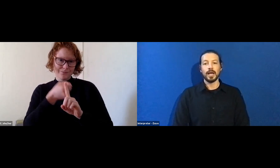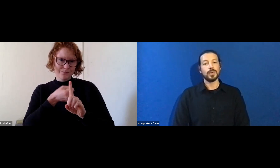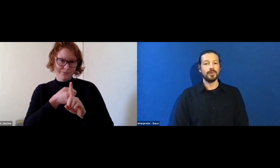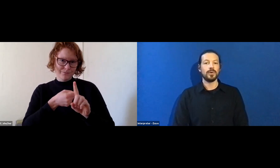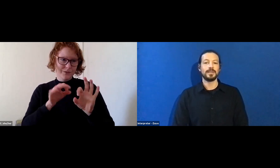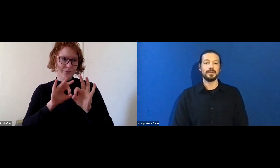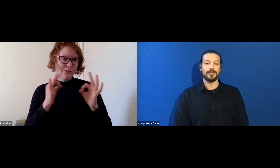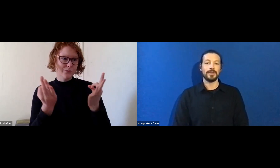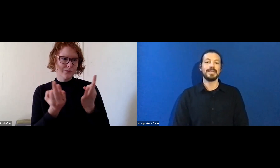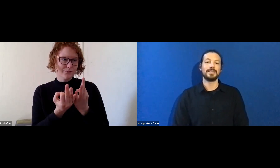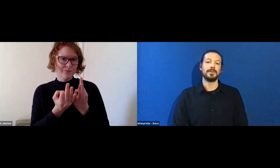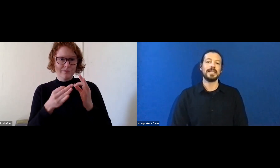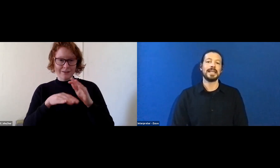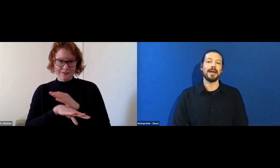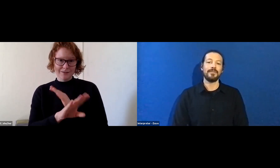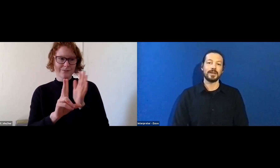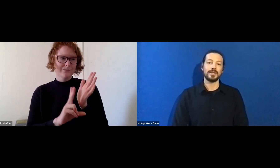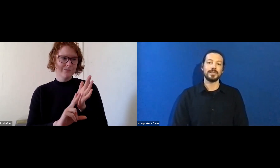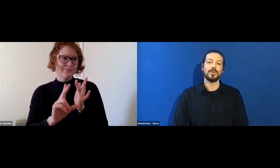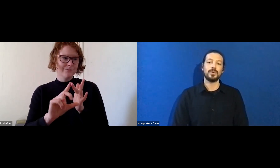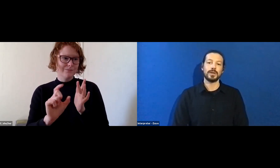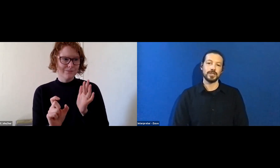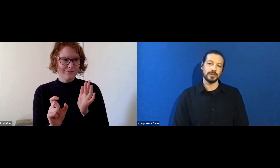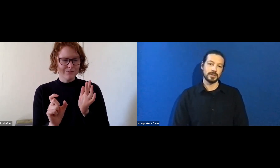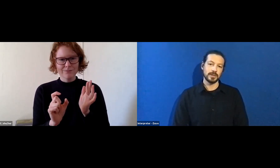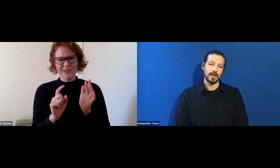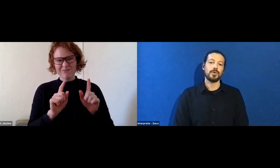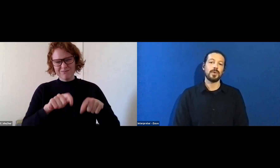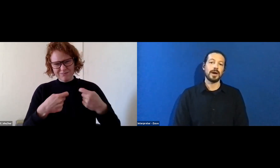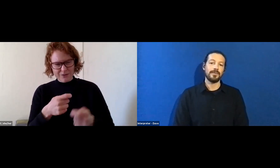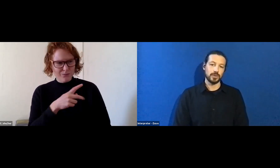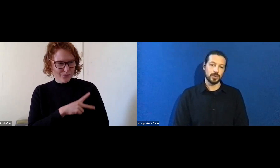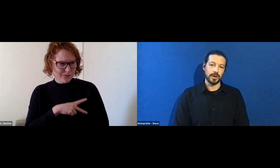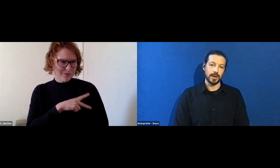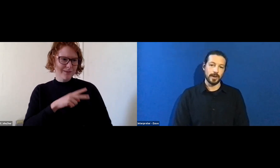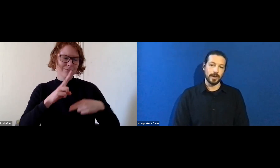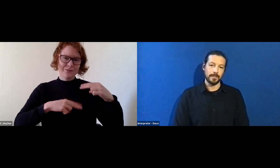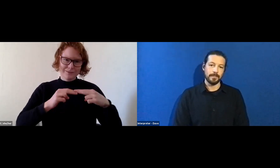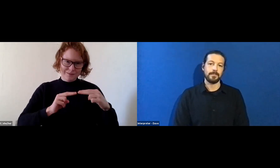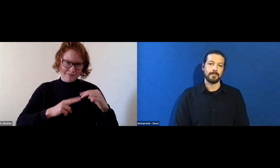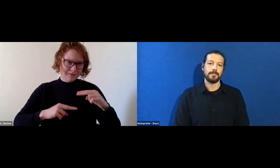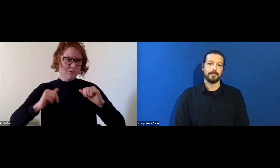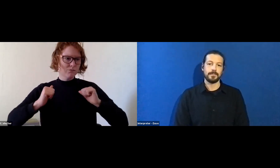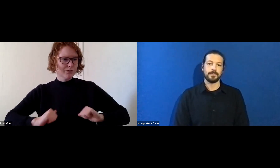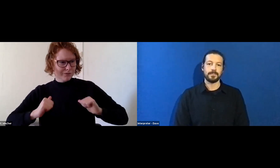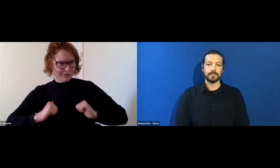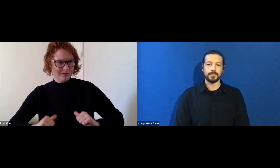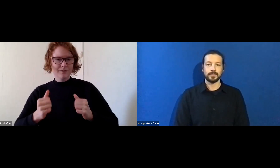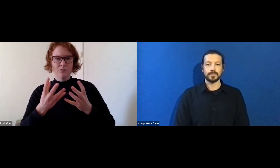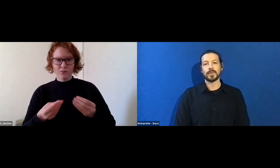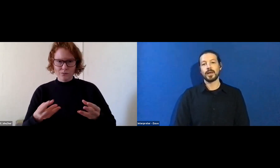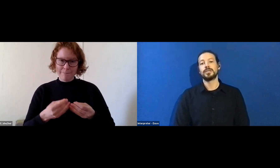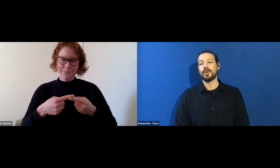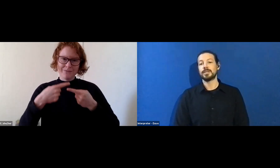for 24 different disability advocacy organisations throughout Victoria. She